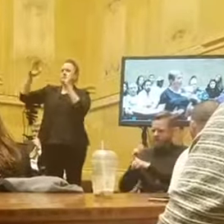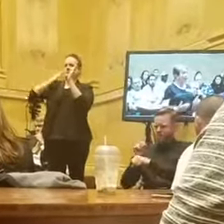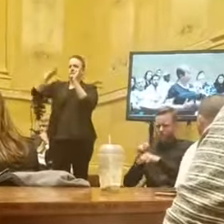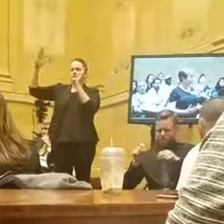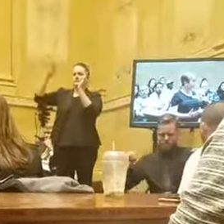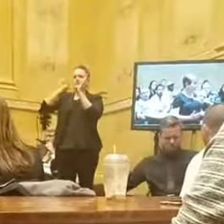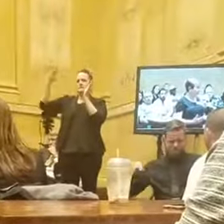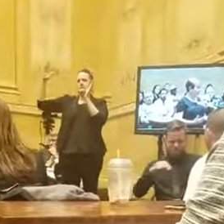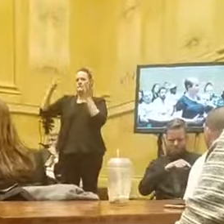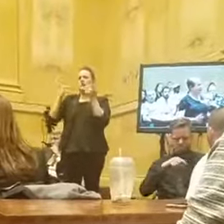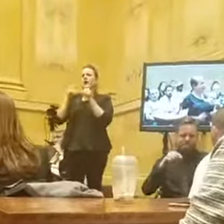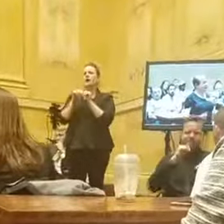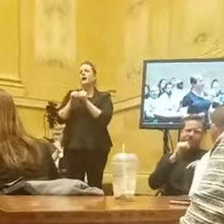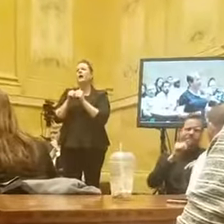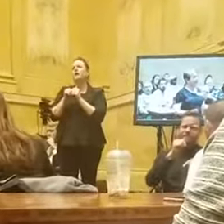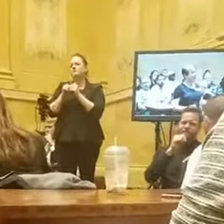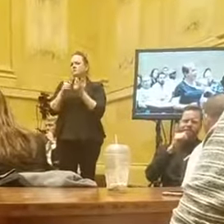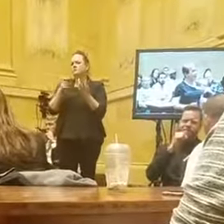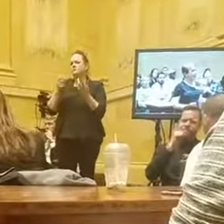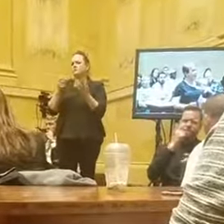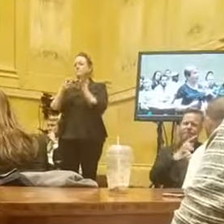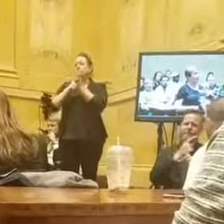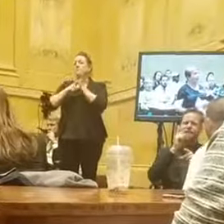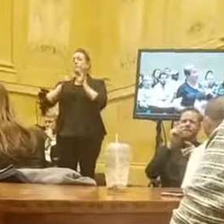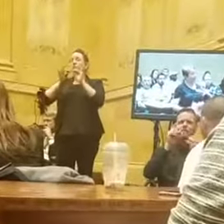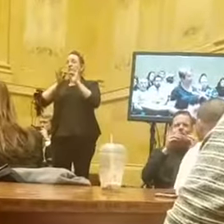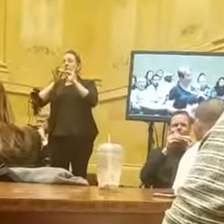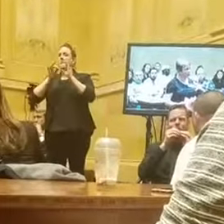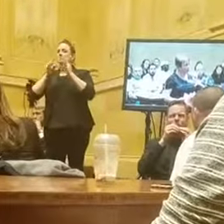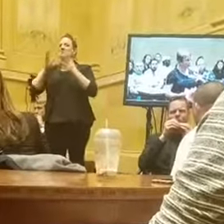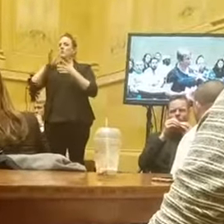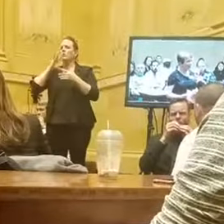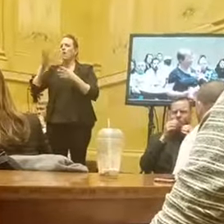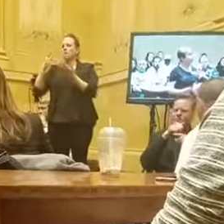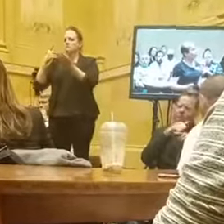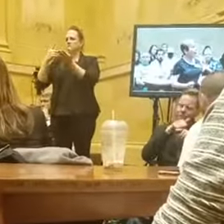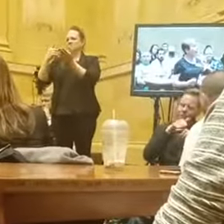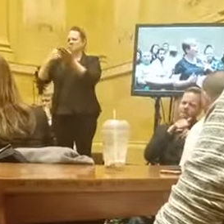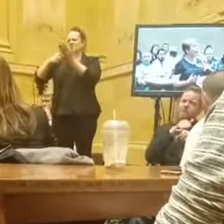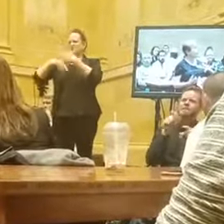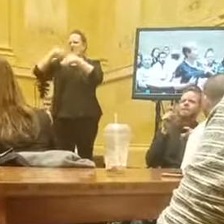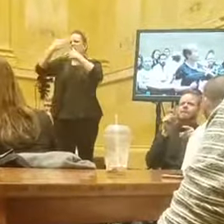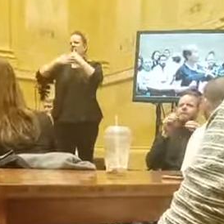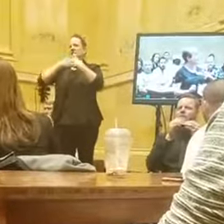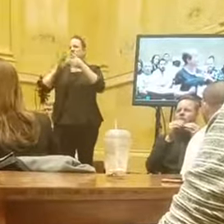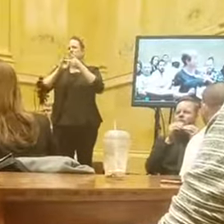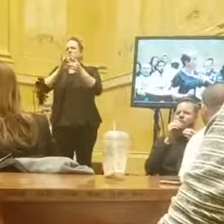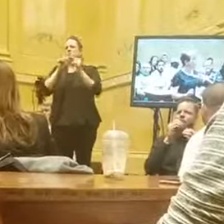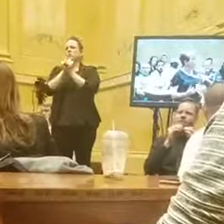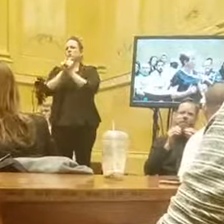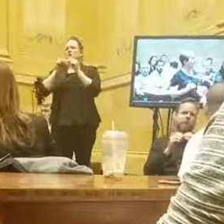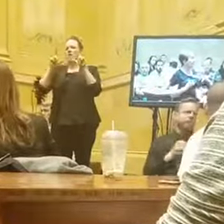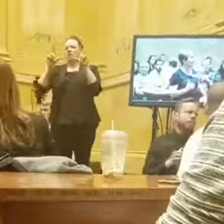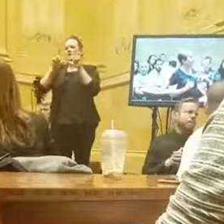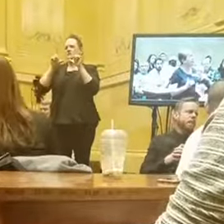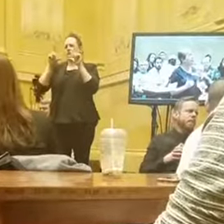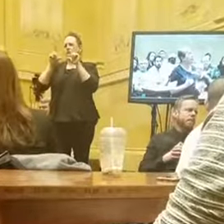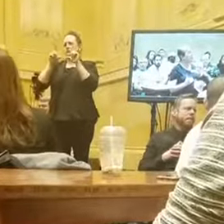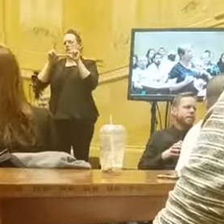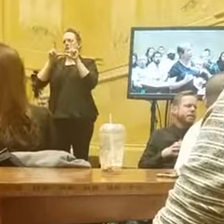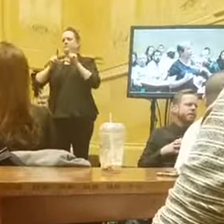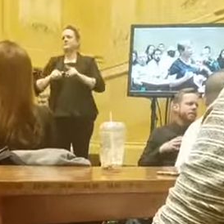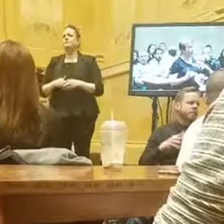that we will be talking about today is replacing our current license, which would help us to hold on to more interpreters, because it would be a